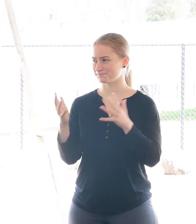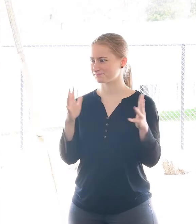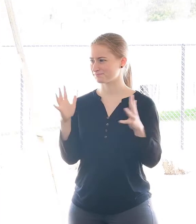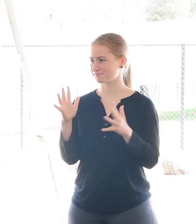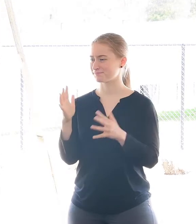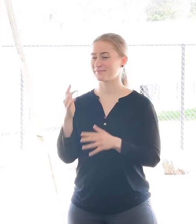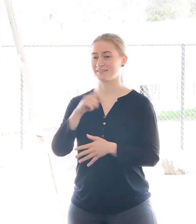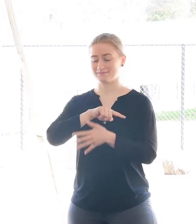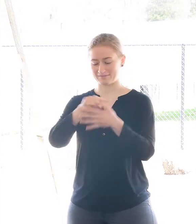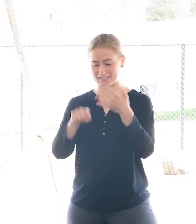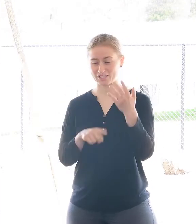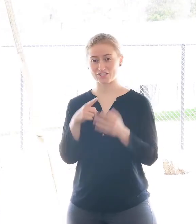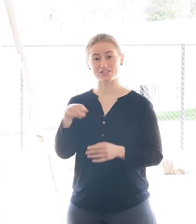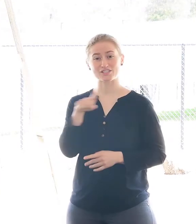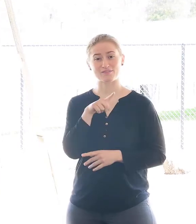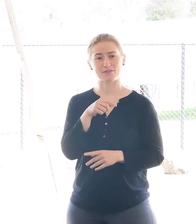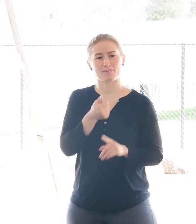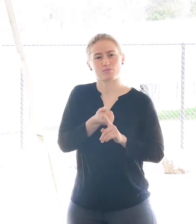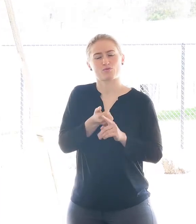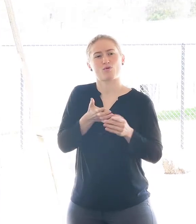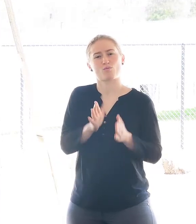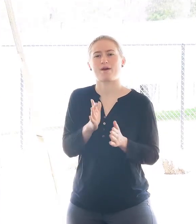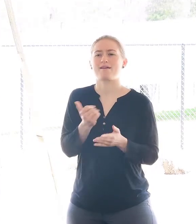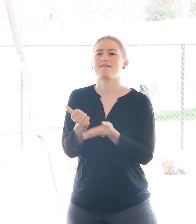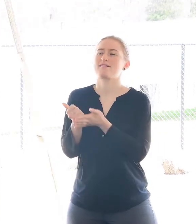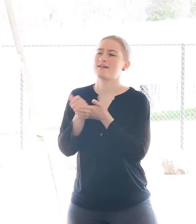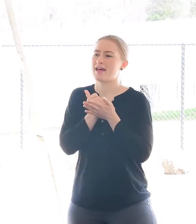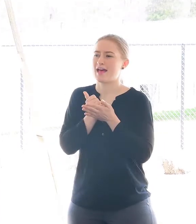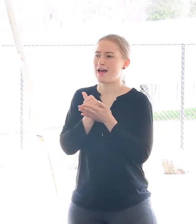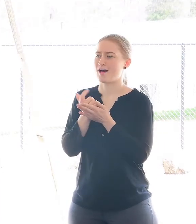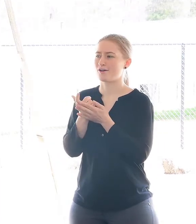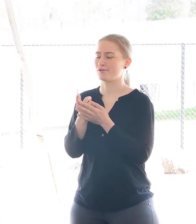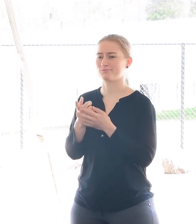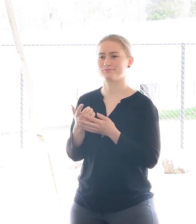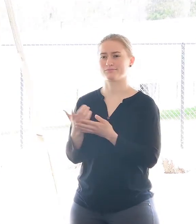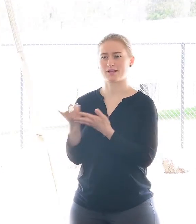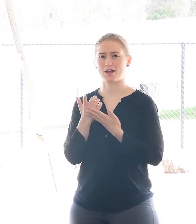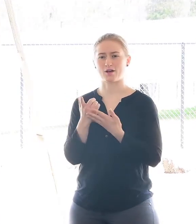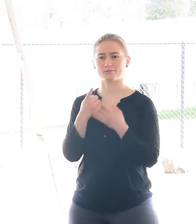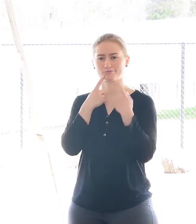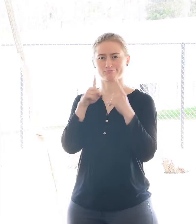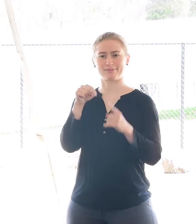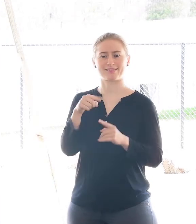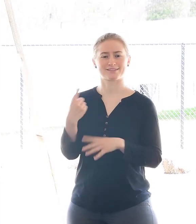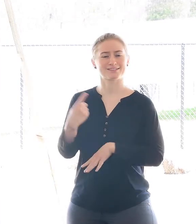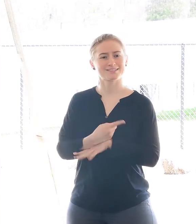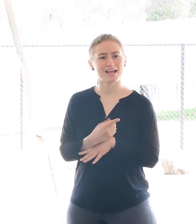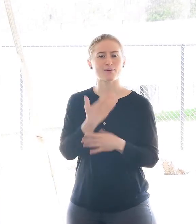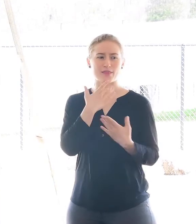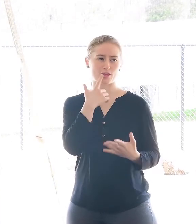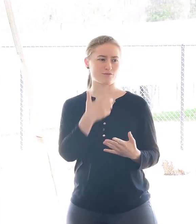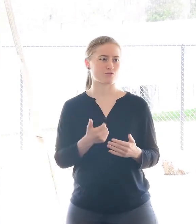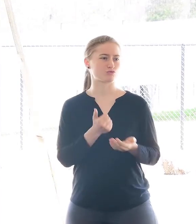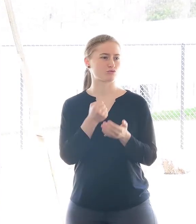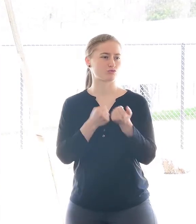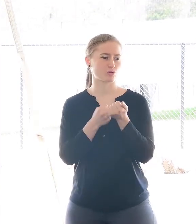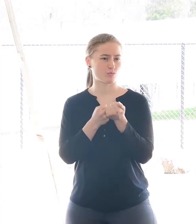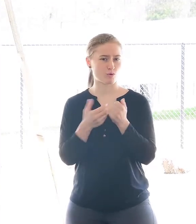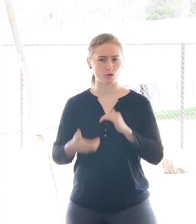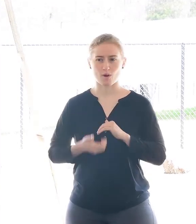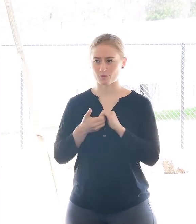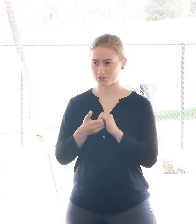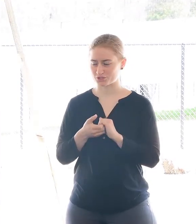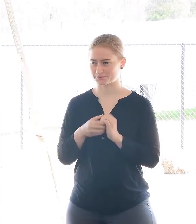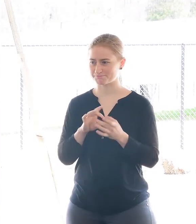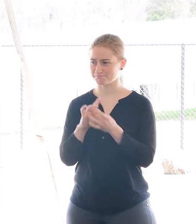Each of them in their own way helped bring us to this day, and we thank them for their support and cooperation. In